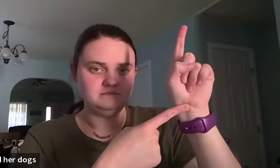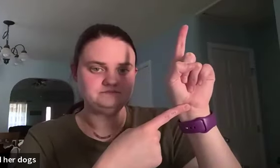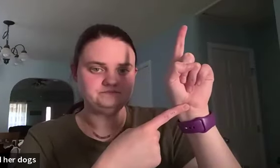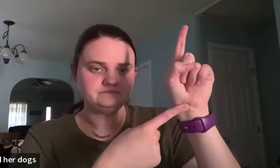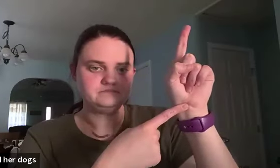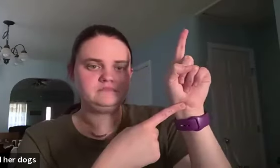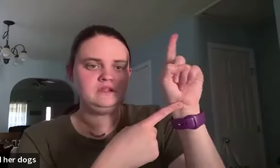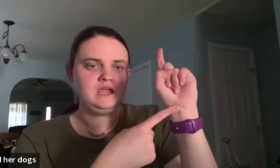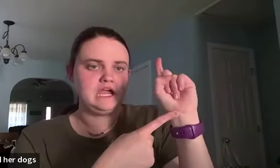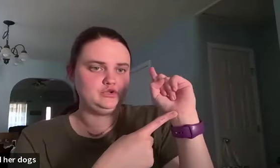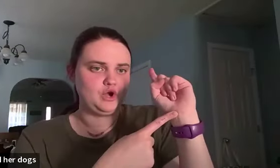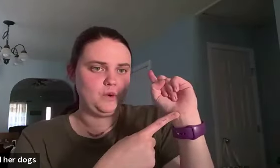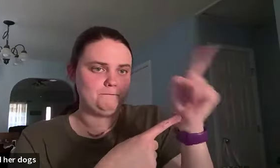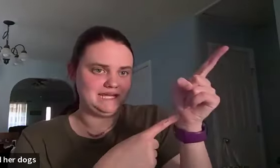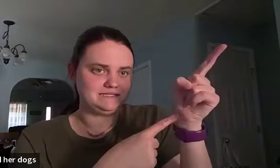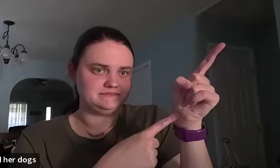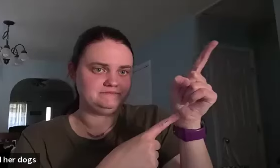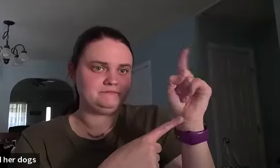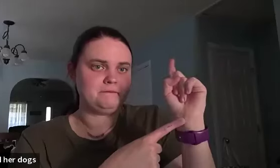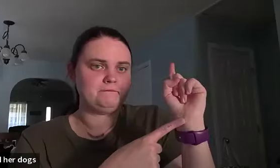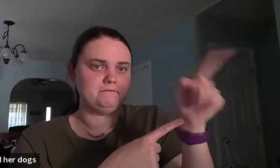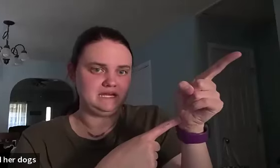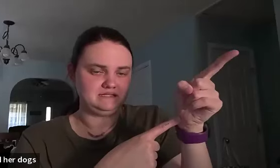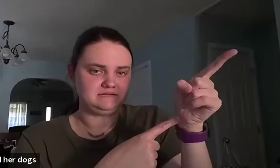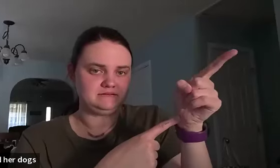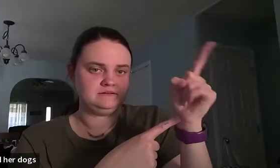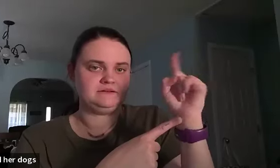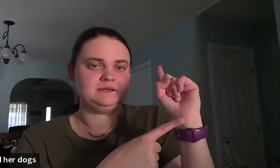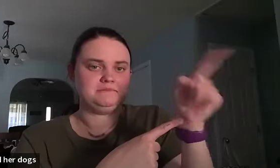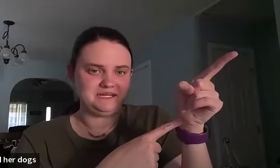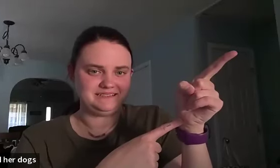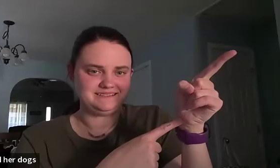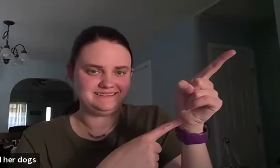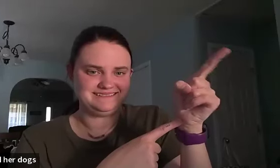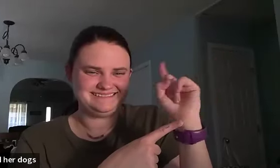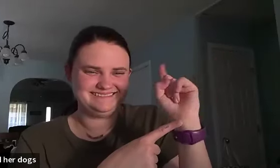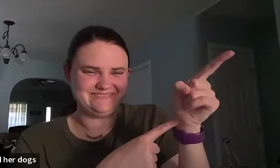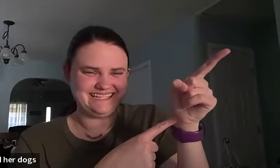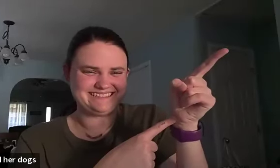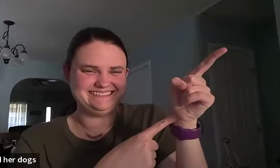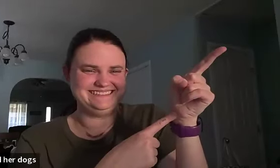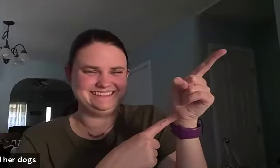okay? And you go minute, minute, minute, minute,